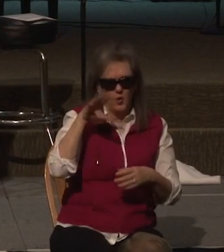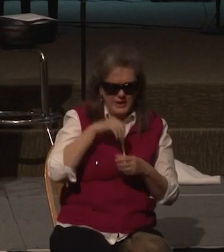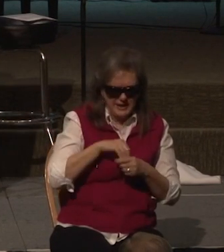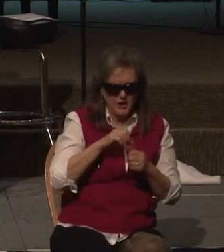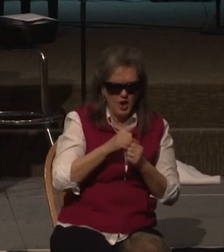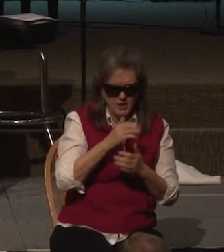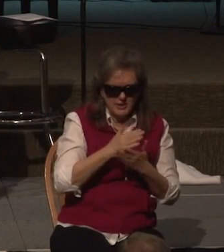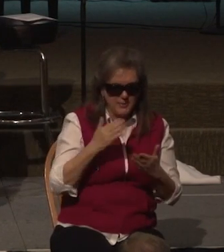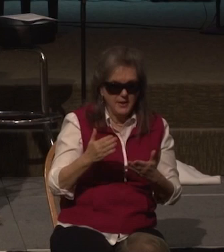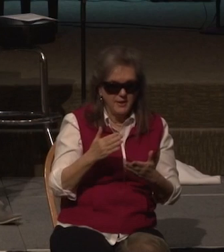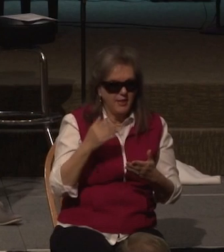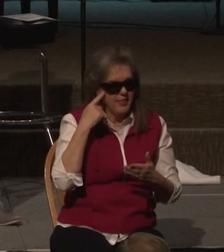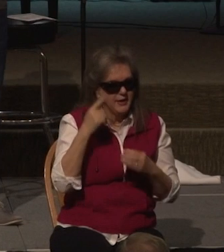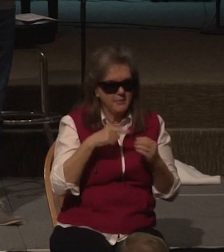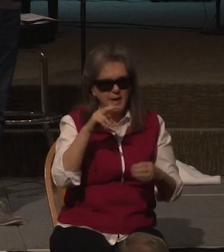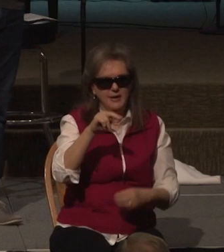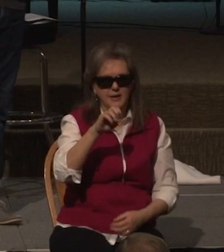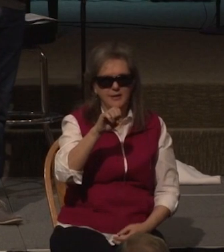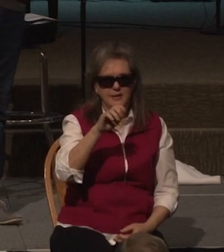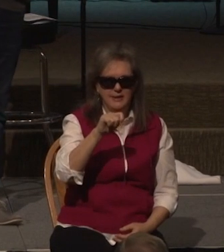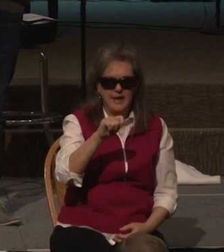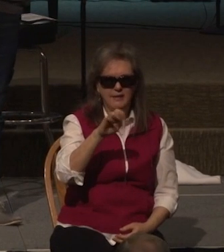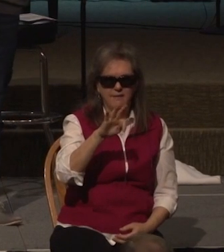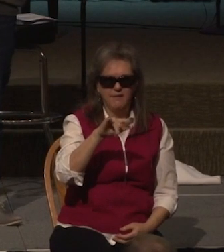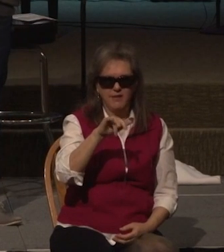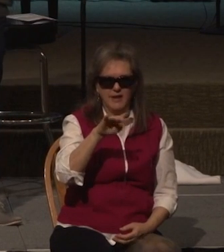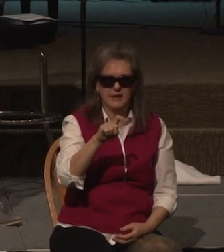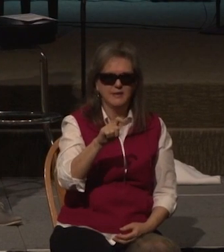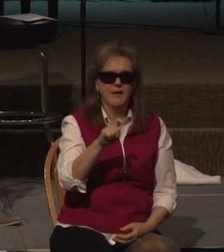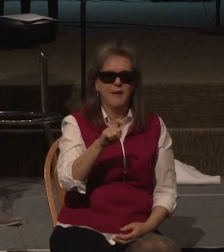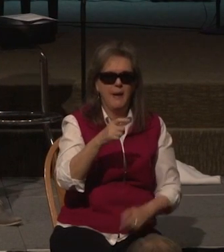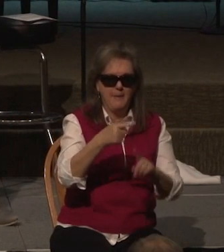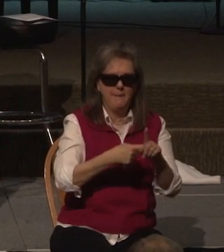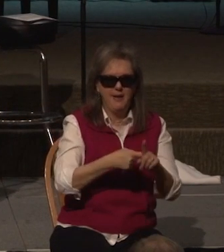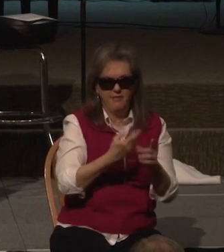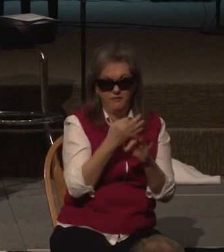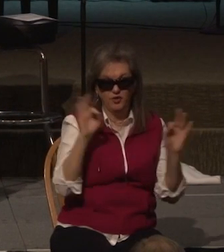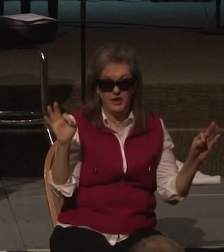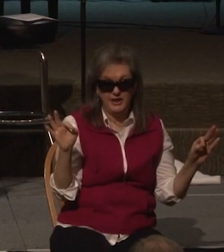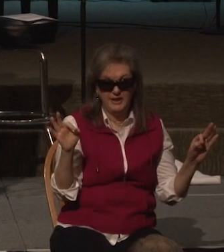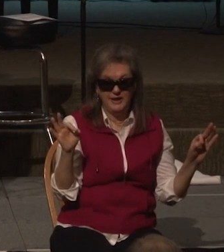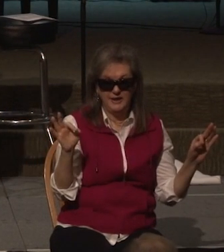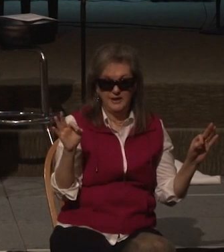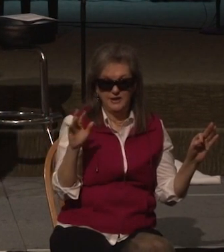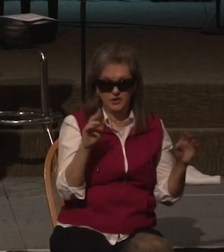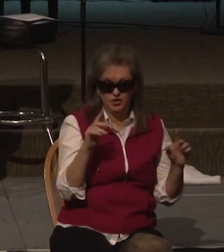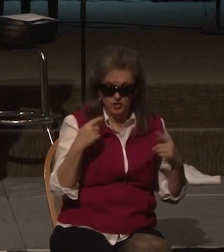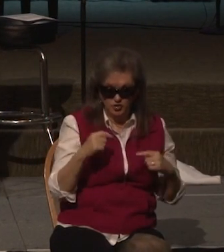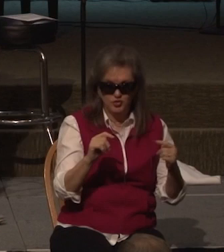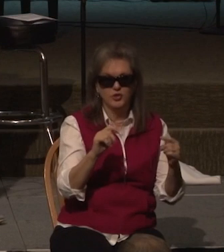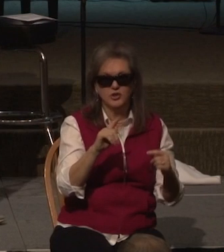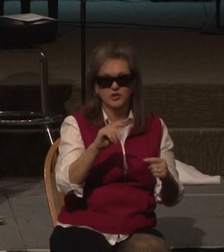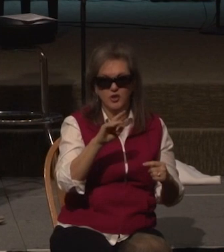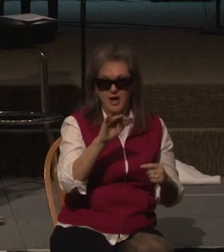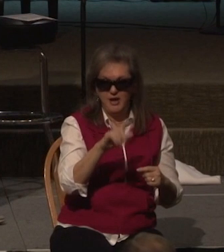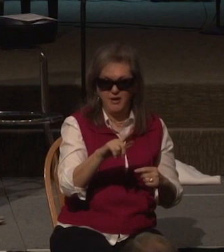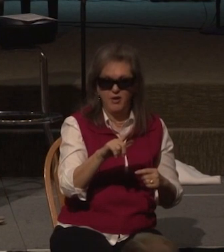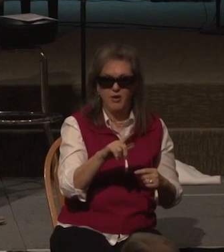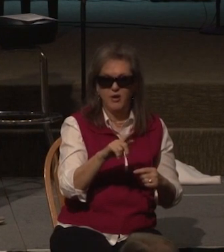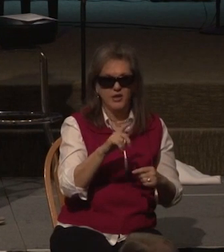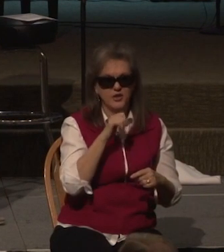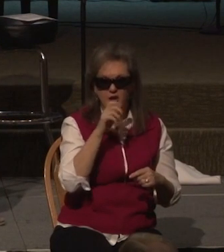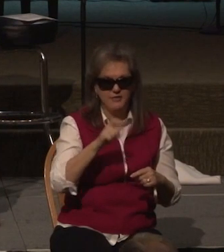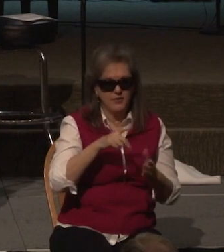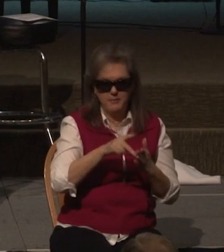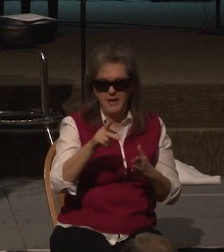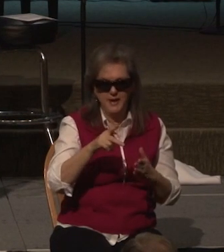right? I mean, think about Netflix. They give you a month free trial before you have to subscribe and start paying. Or maybe